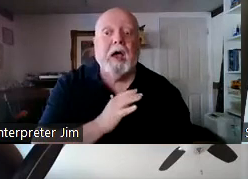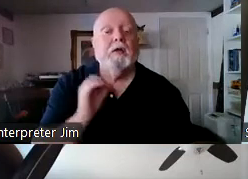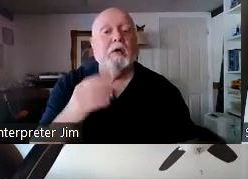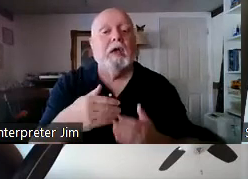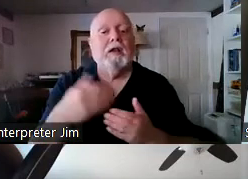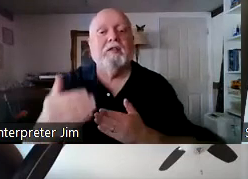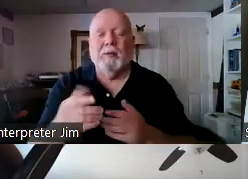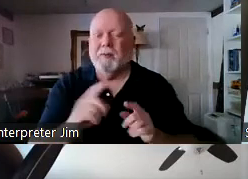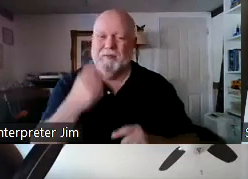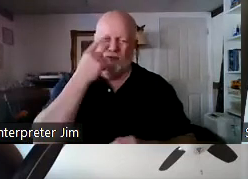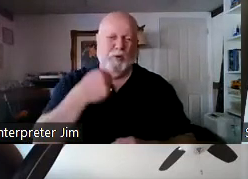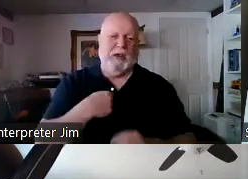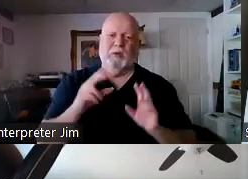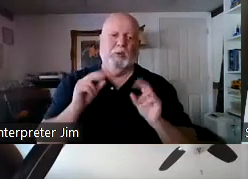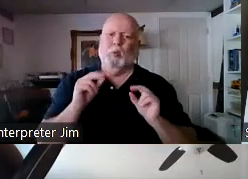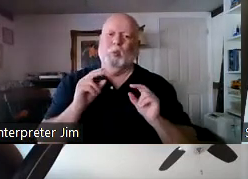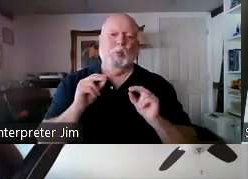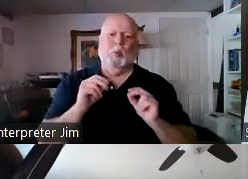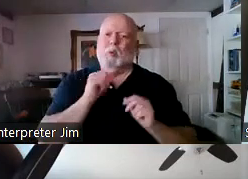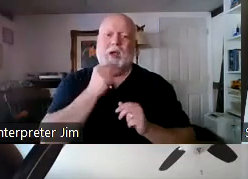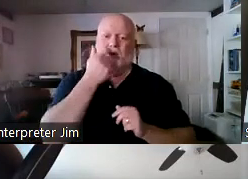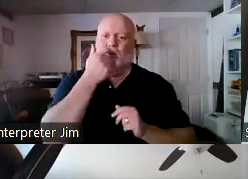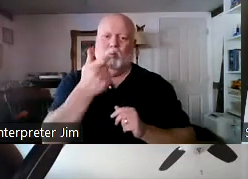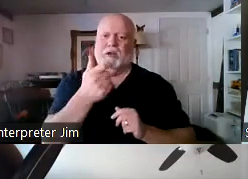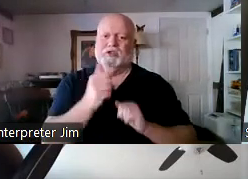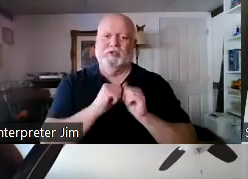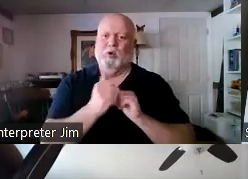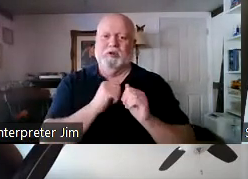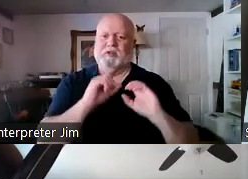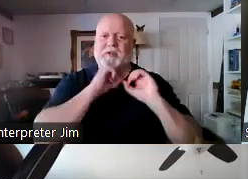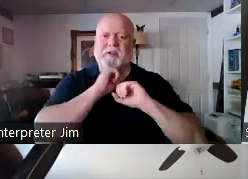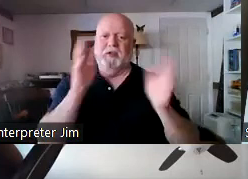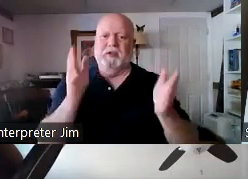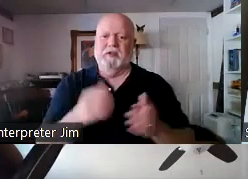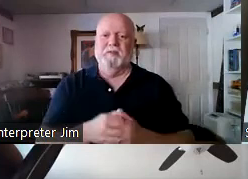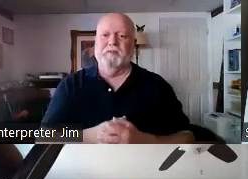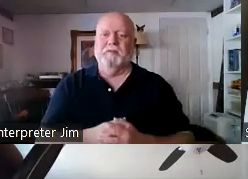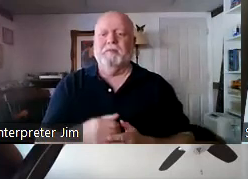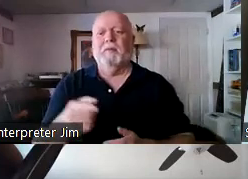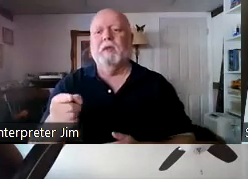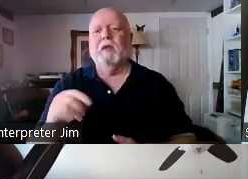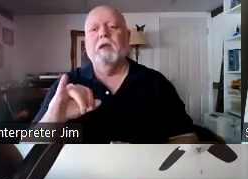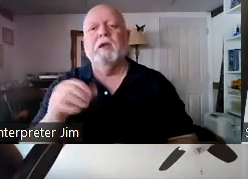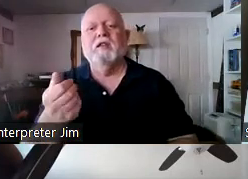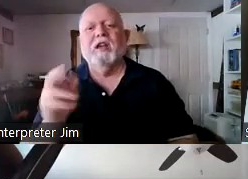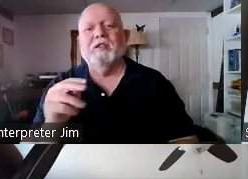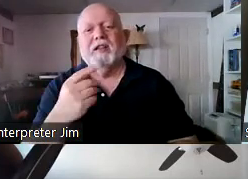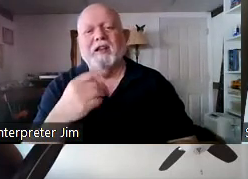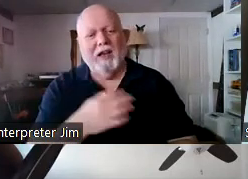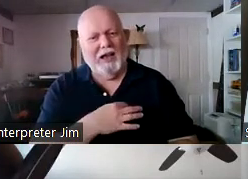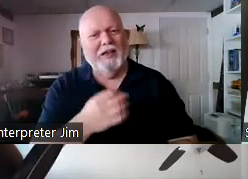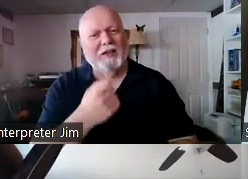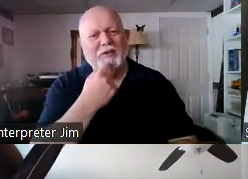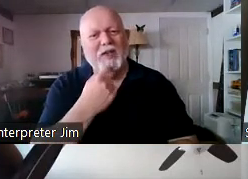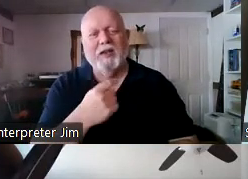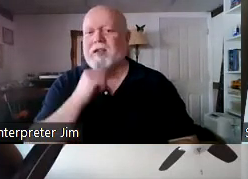that direction. So for me, I don't watch sports at all. I love how you're going into it without absolutes either. You're saying, maybe down the road I may, but right